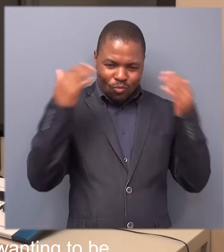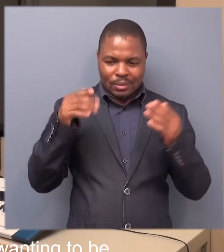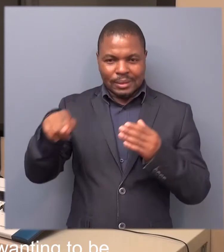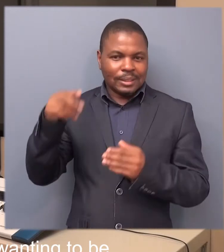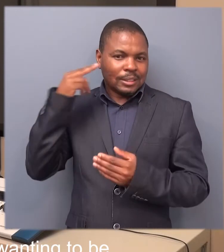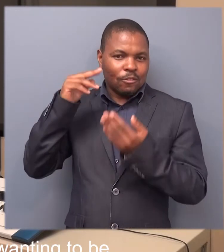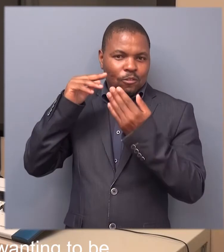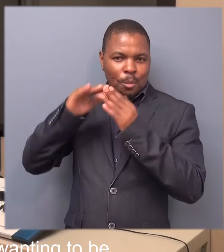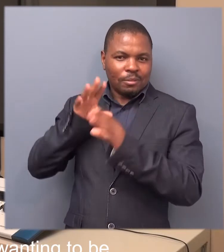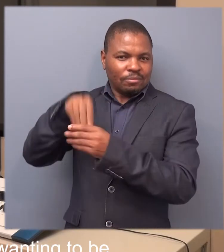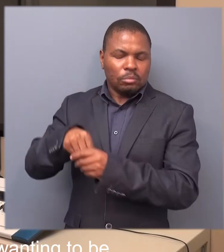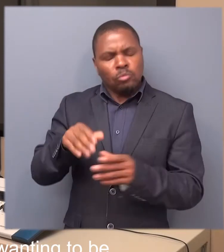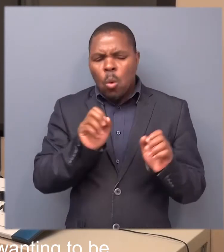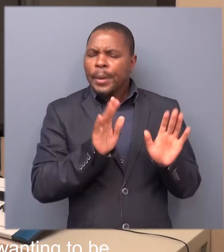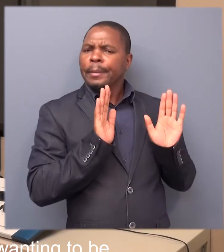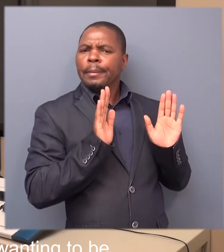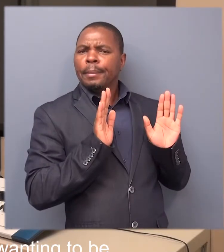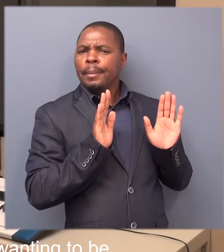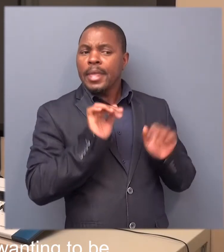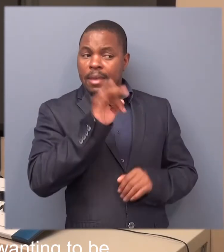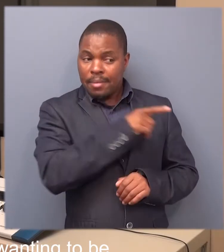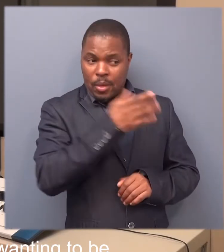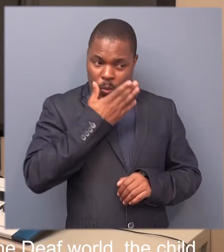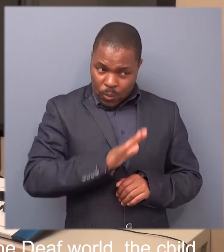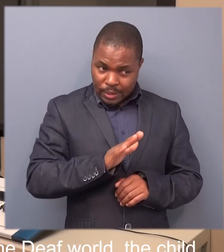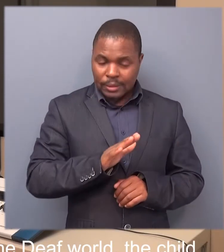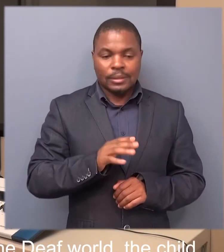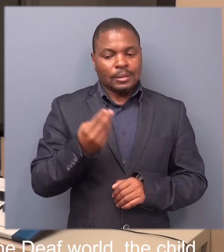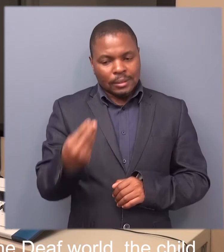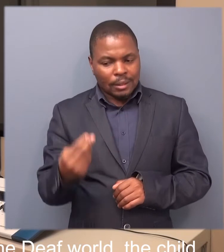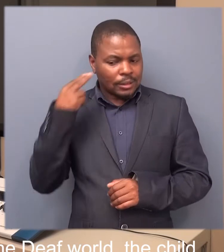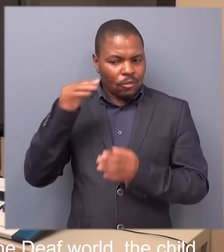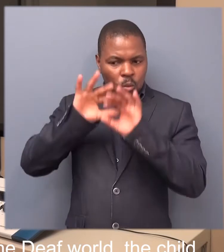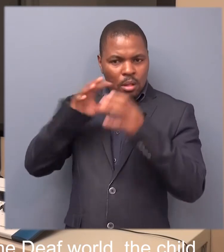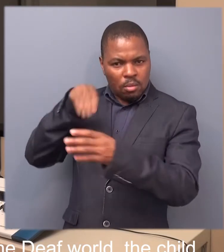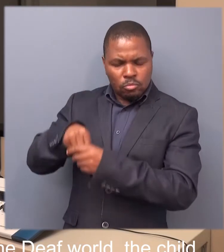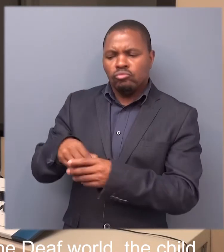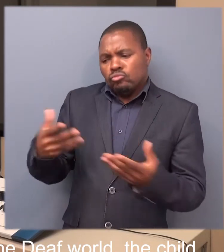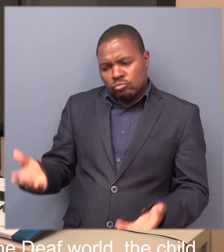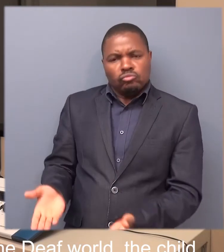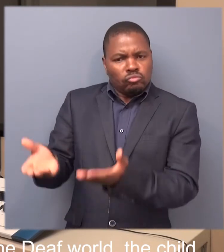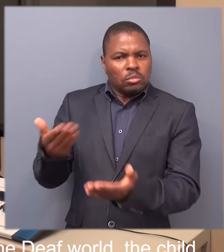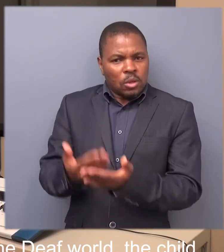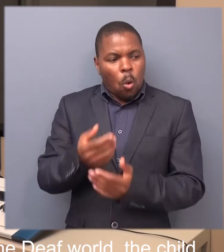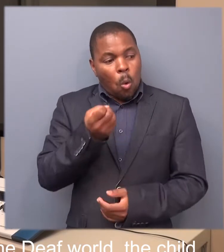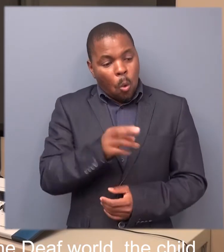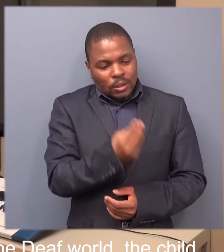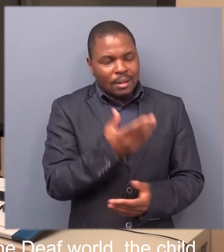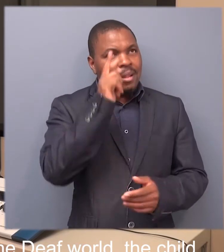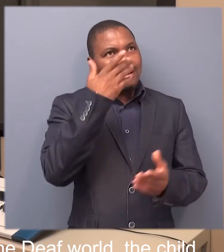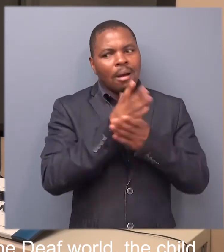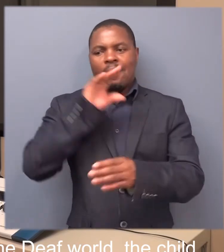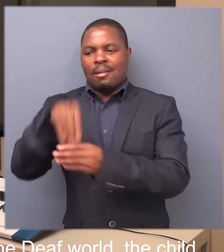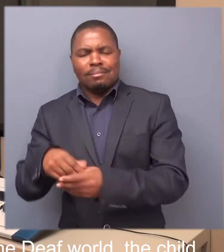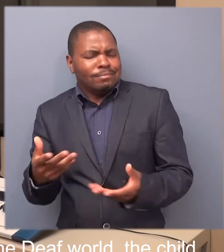really wanting to be a part of the deaf world, and that's okay. If they want the child to be a part of the deaf world, or the child chooses later